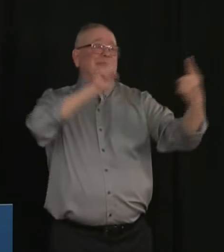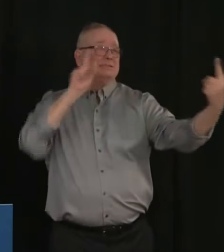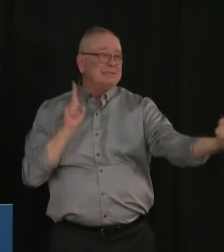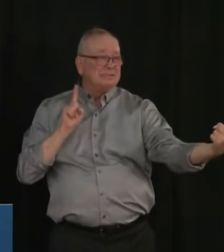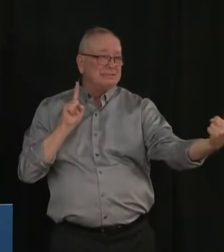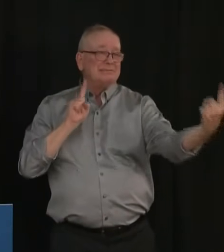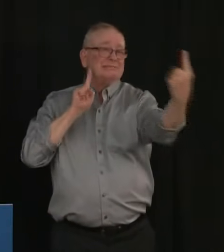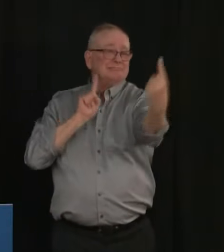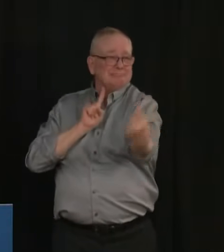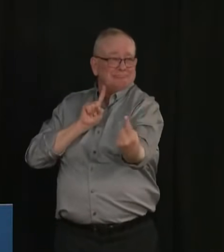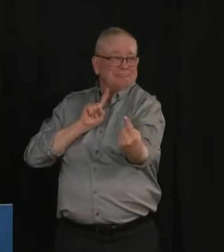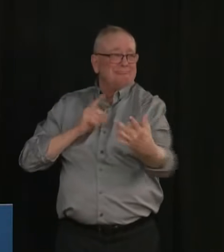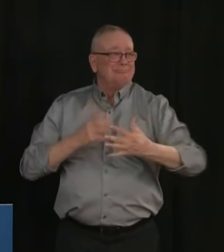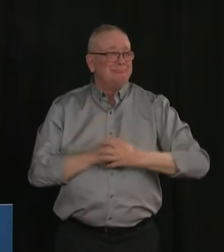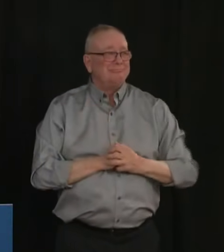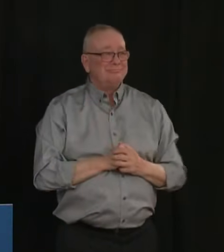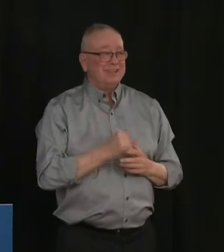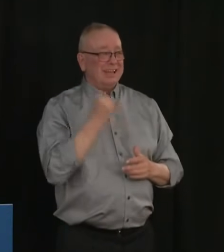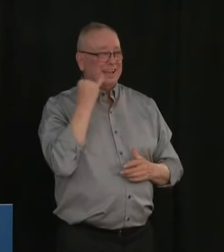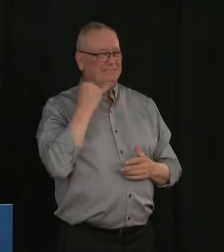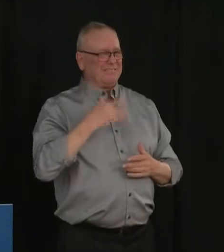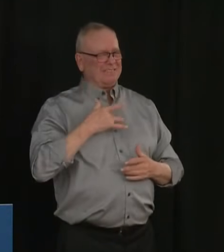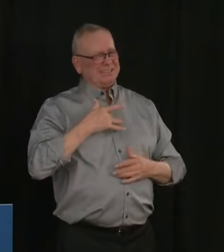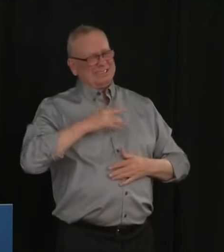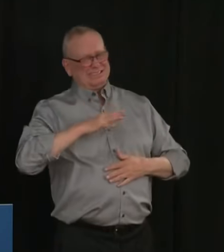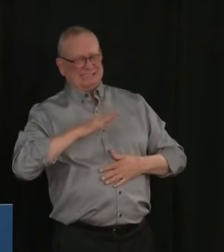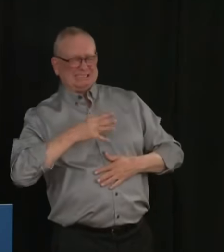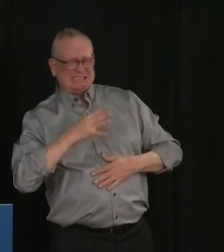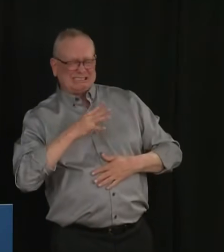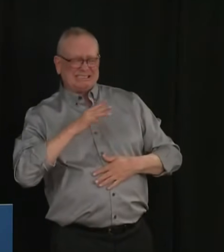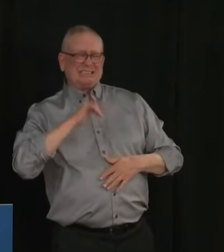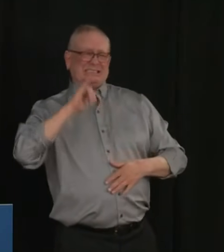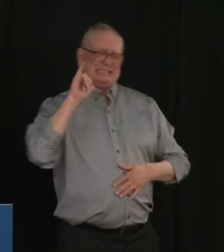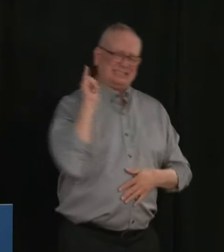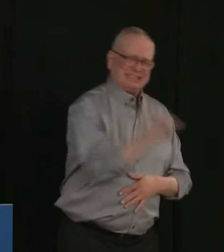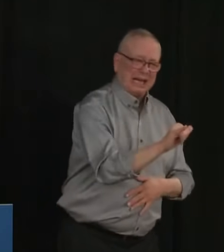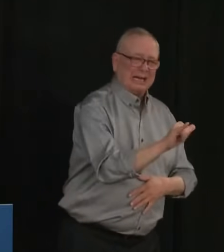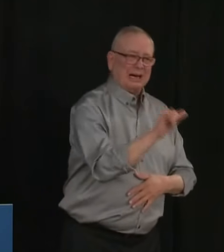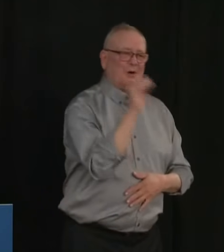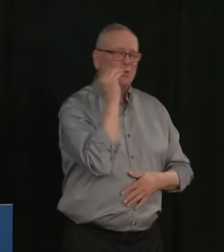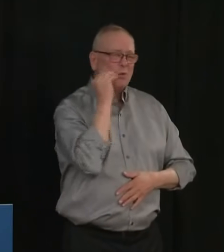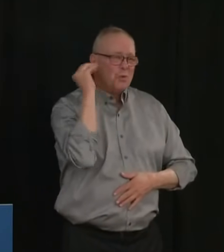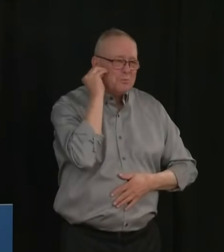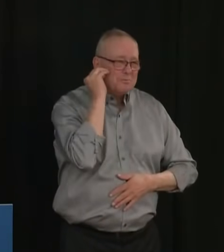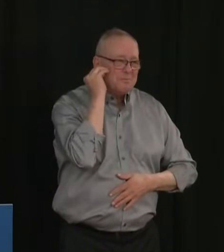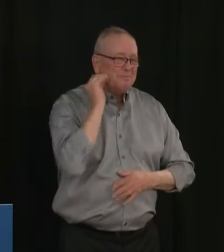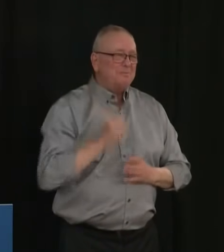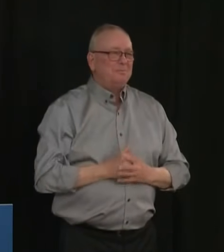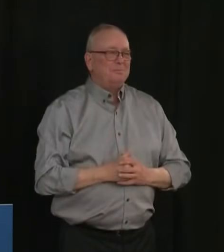household, and staying home when sick, we can stop the spread of COVID. When wearing